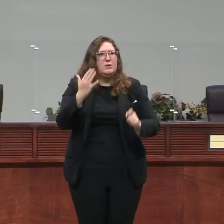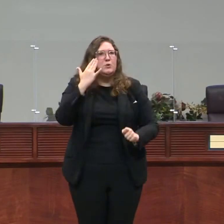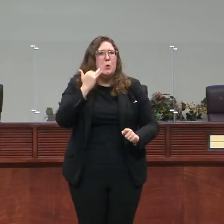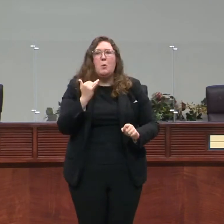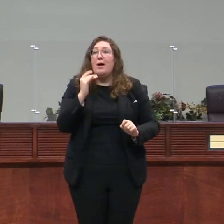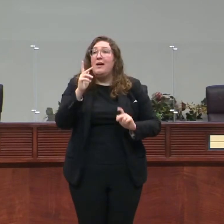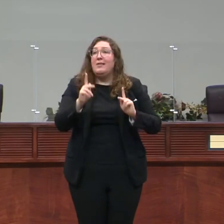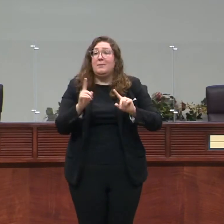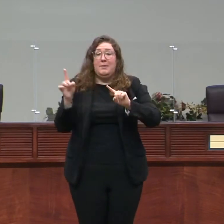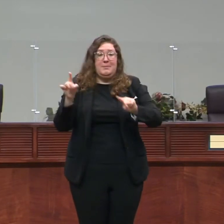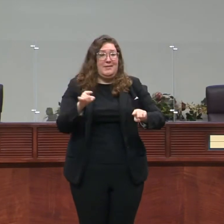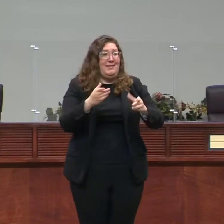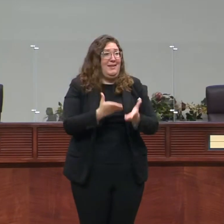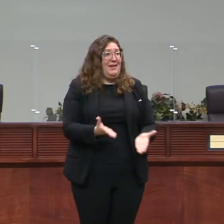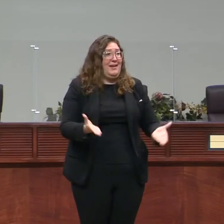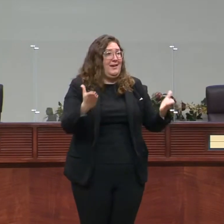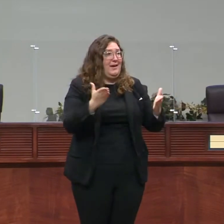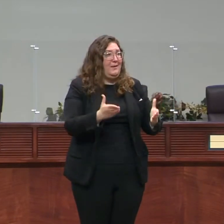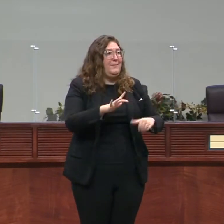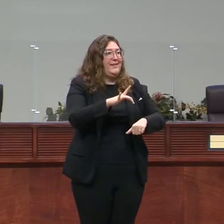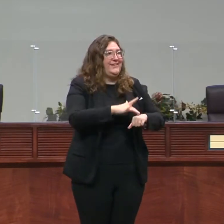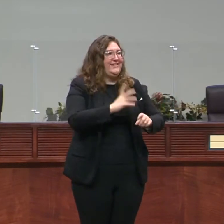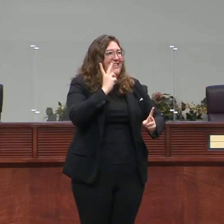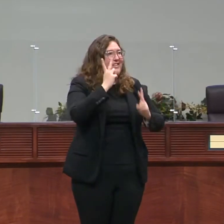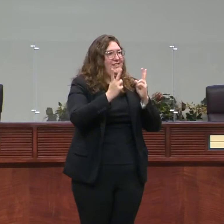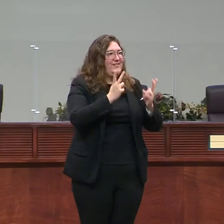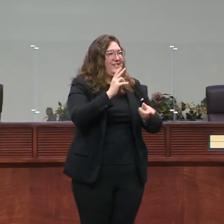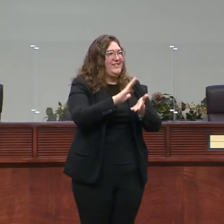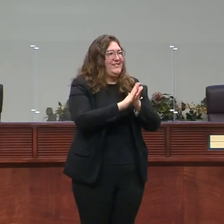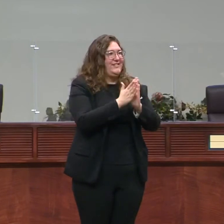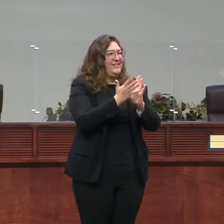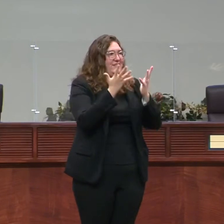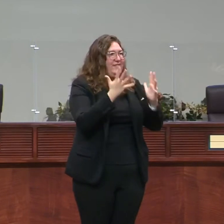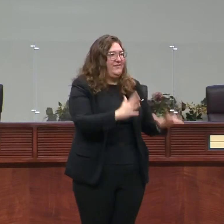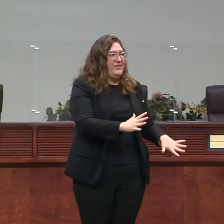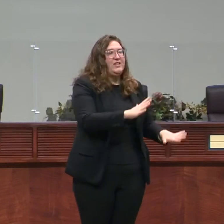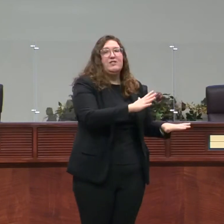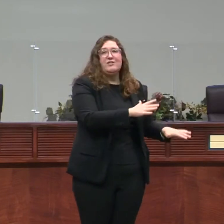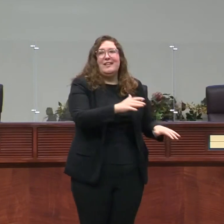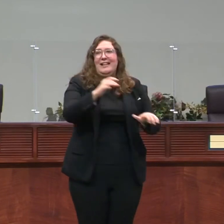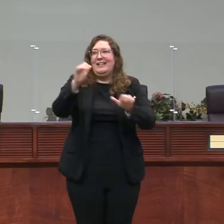they are, and if there's any related